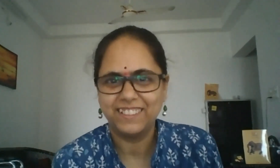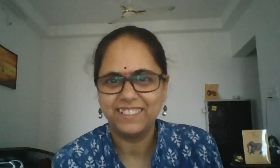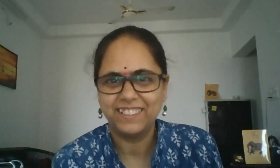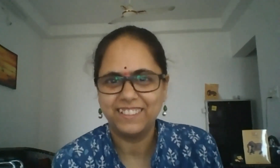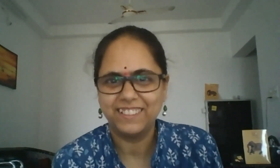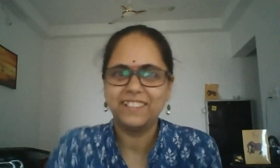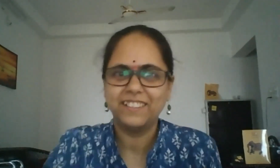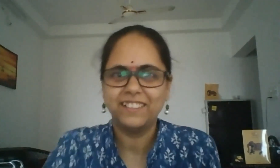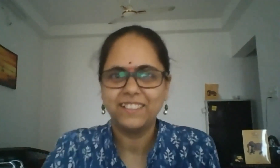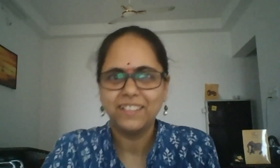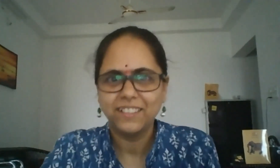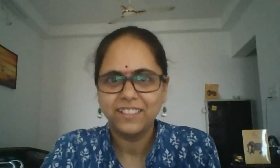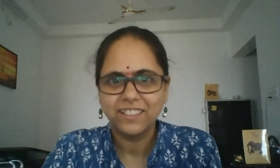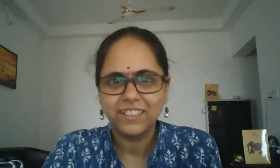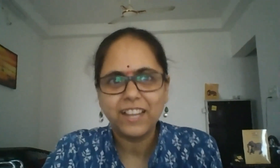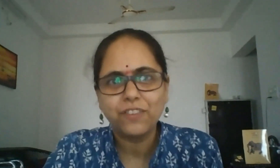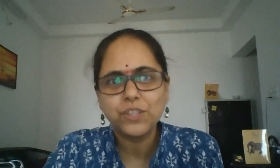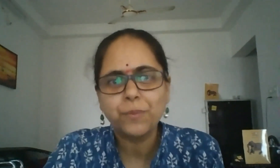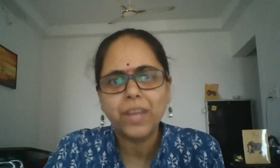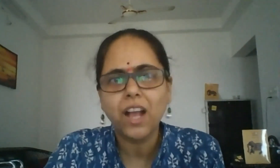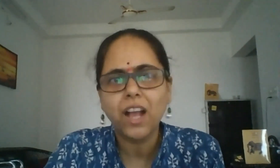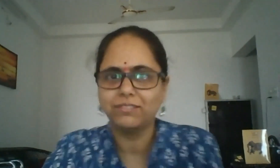Gauri. Yes, sir. Priyanka.